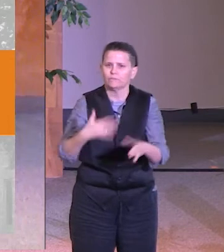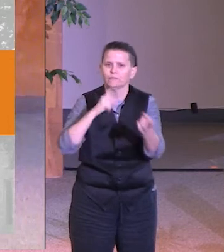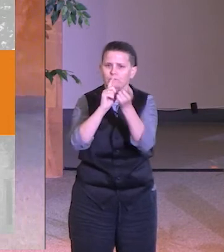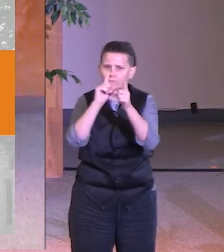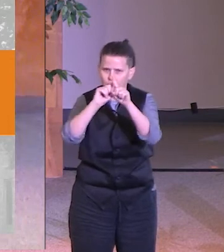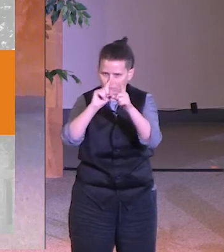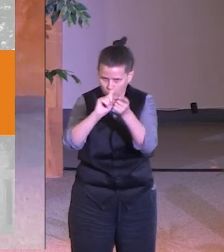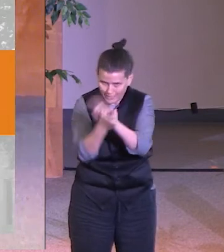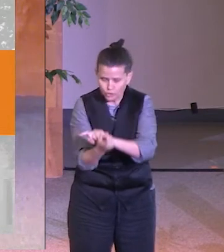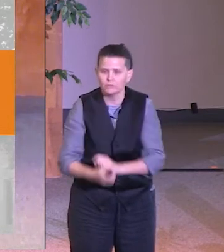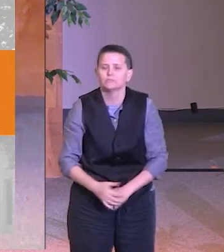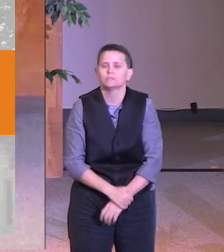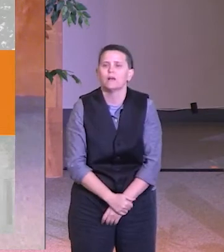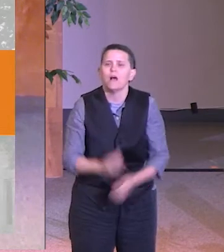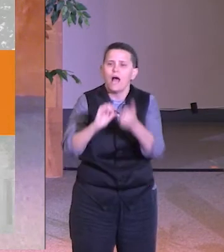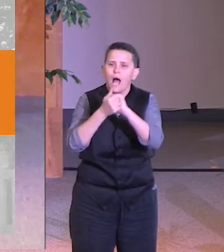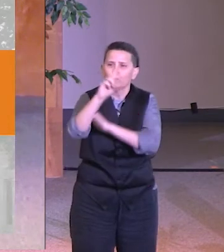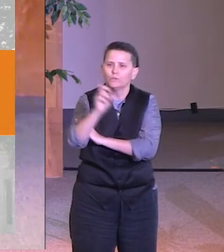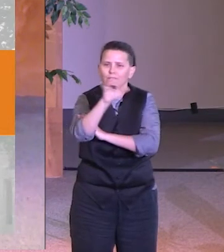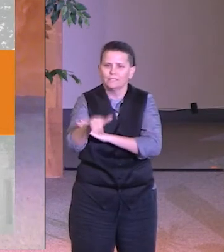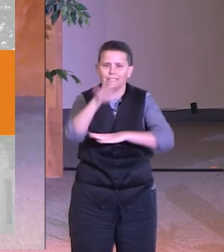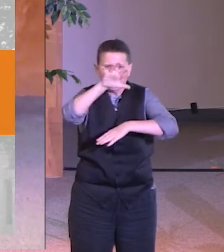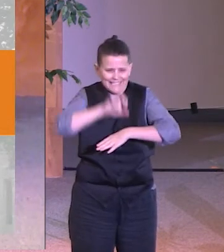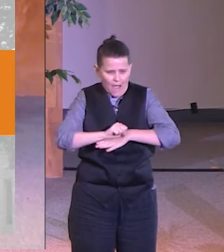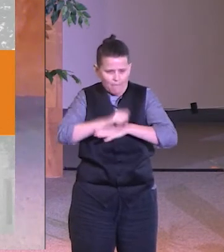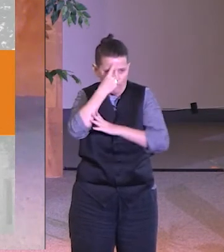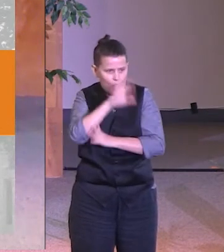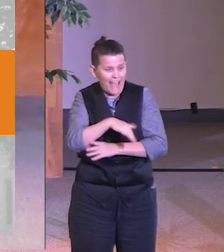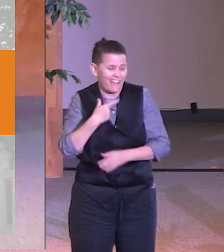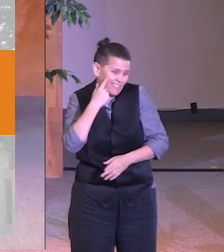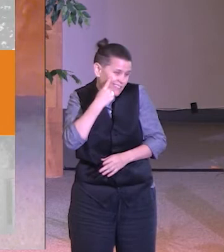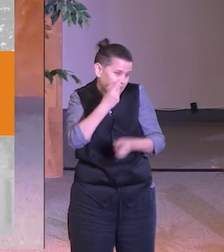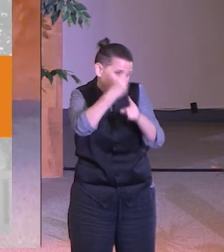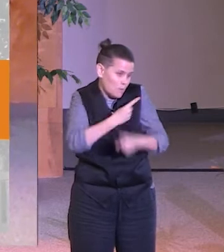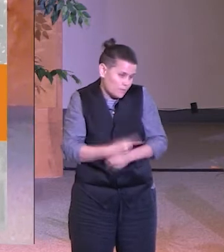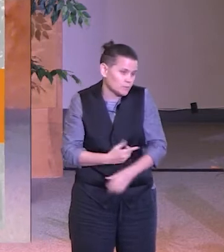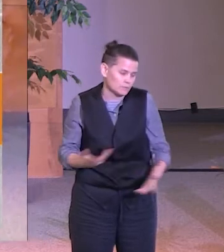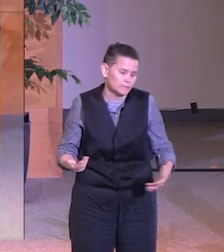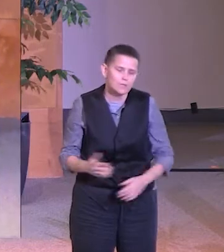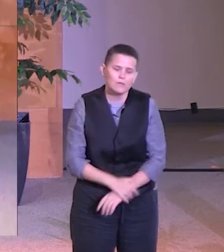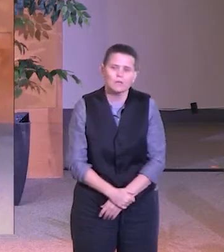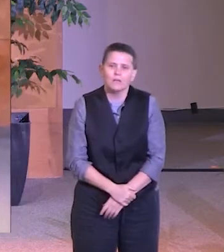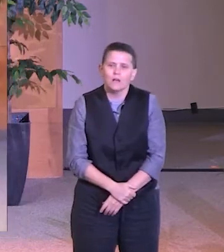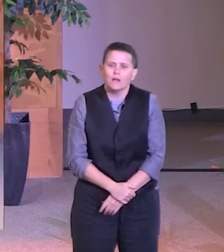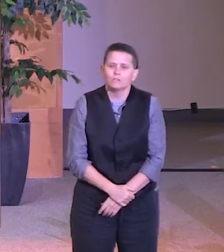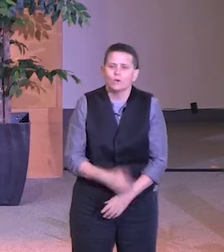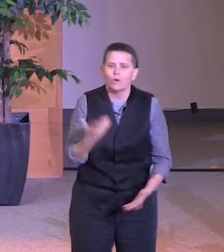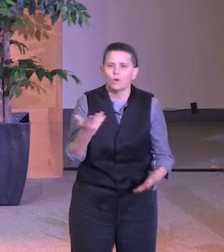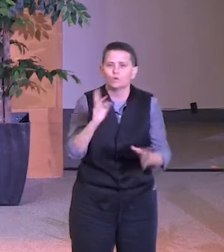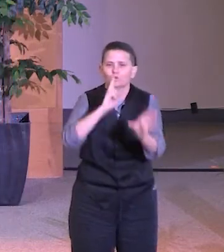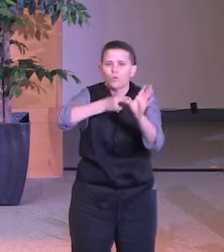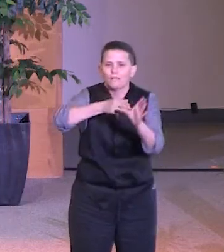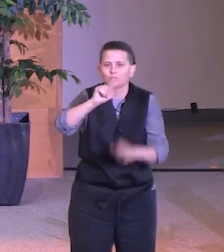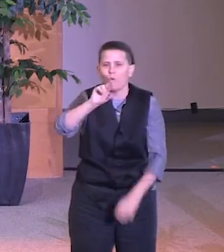Unity can adapt to those changes. And I think that's apropos, right? Adapting to change, we need that. So join him on August 7th for